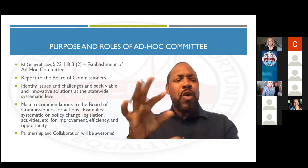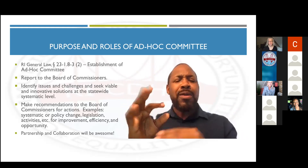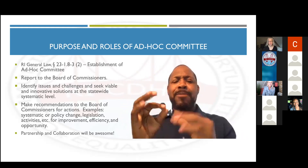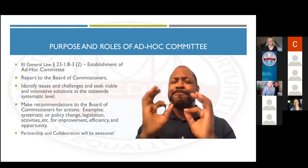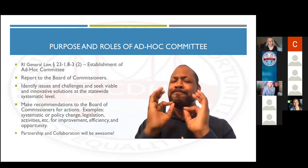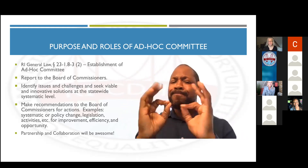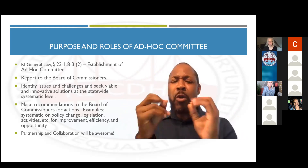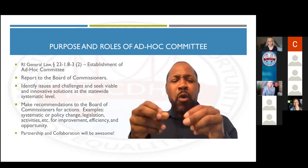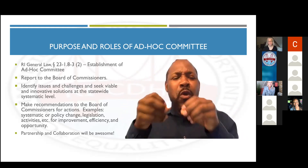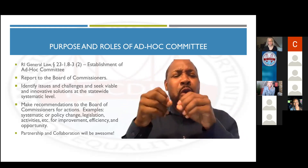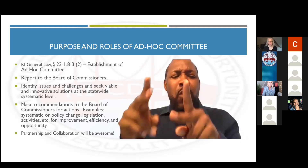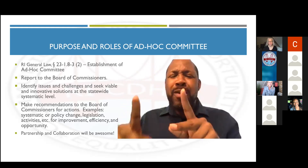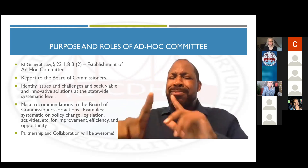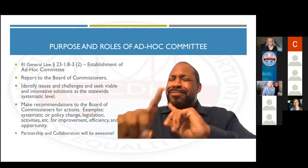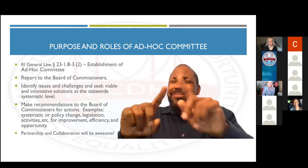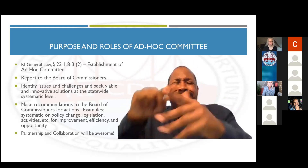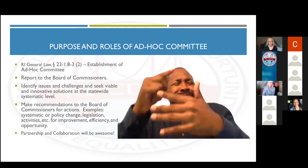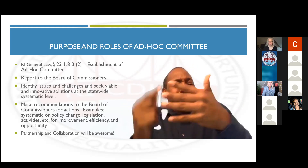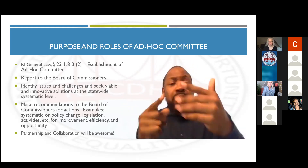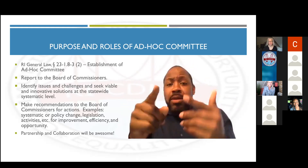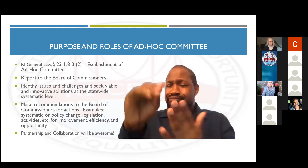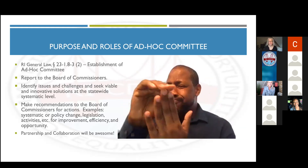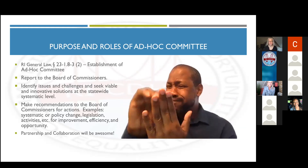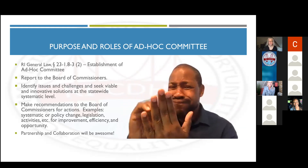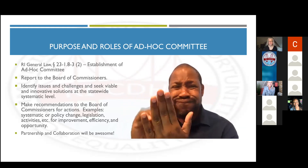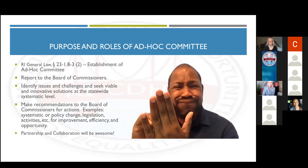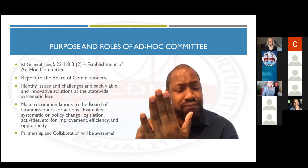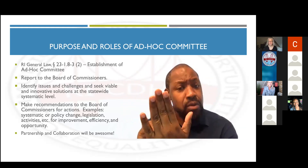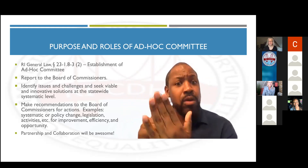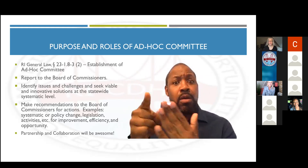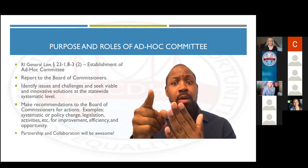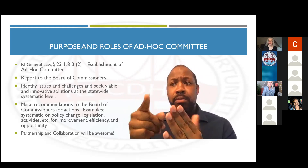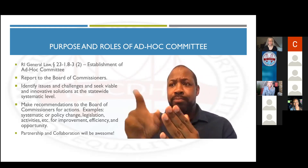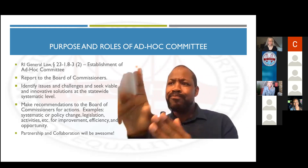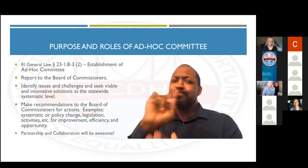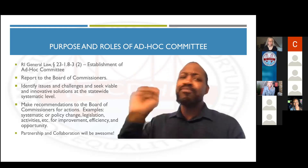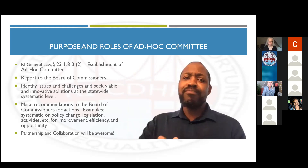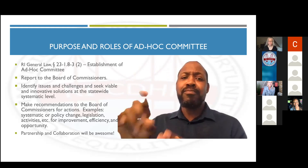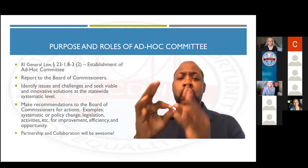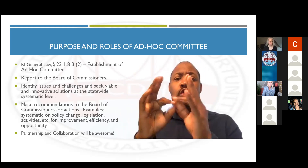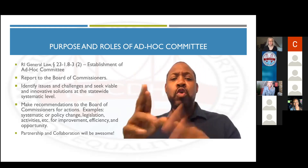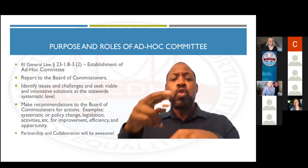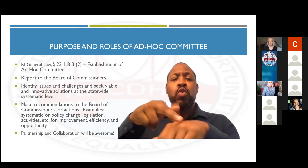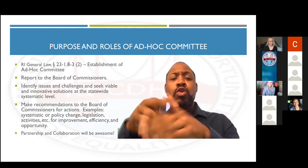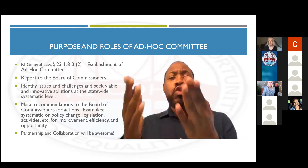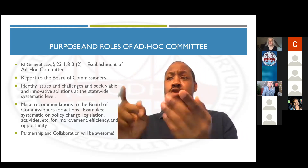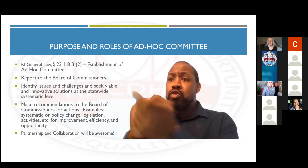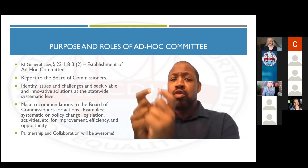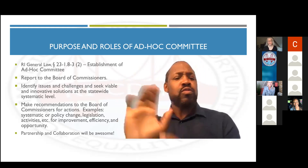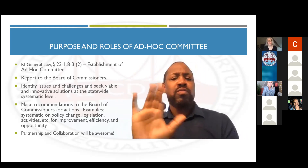systemic or policy change, legislation, or other activities that would help improve or make more efficient or